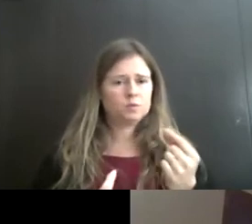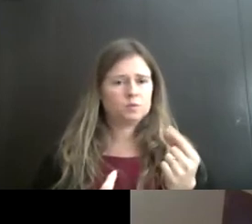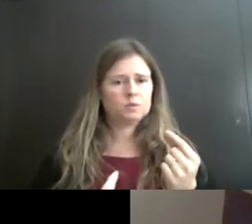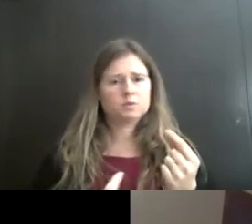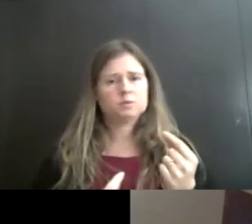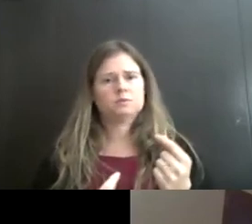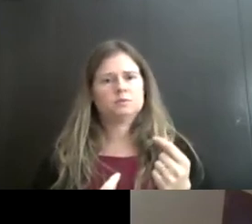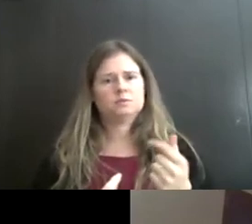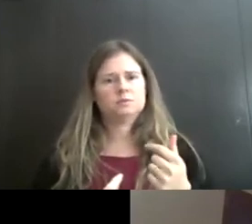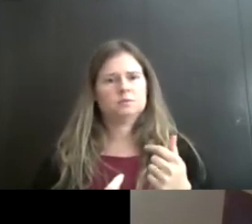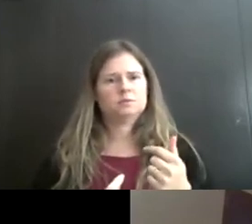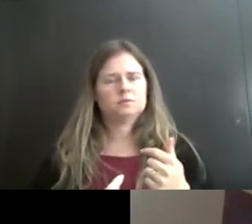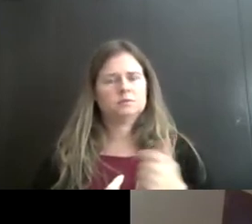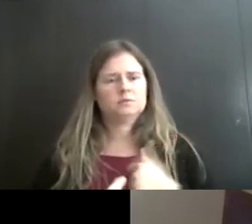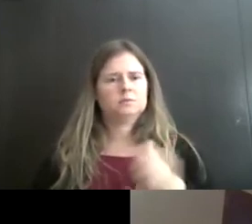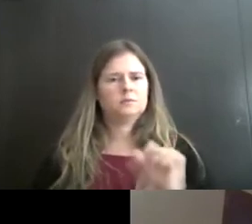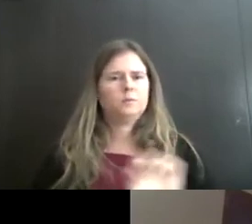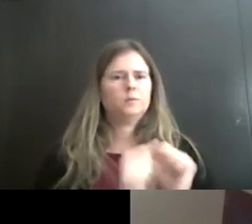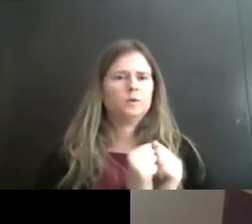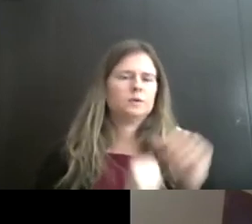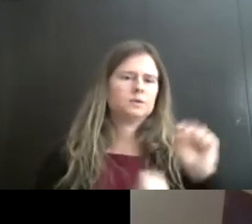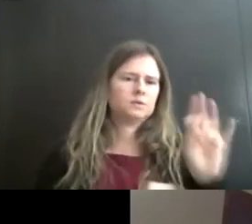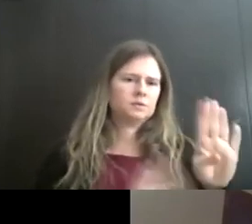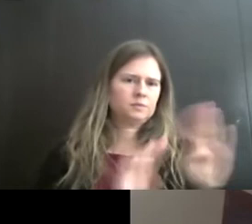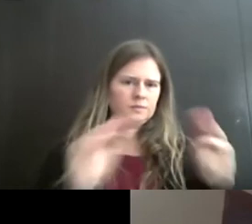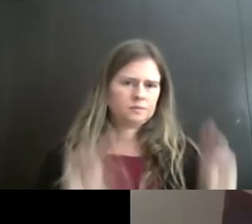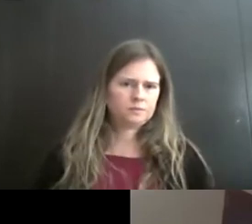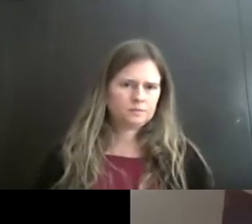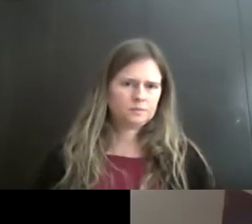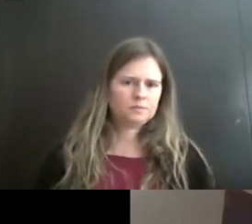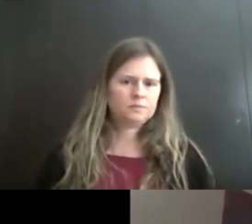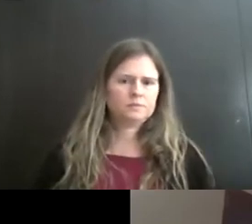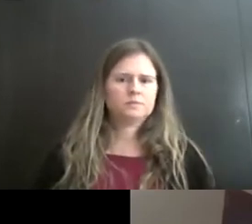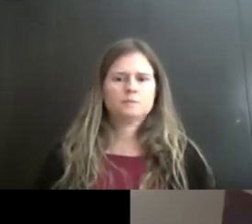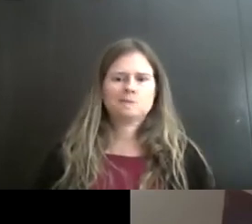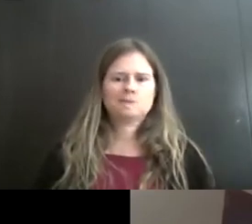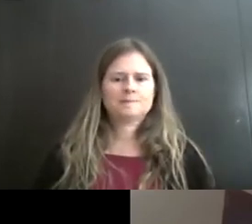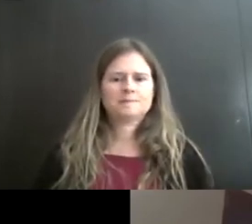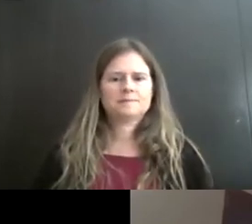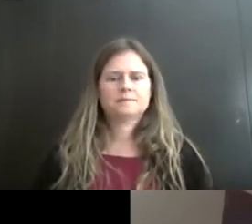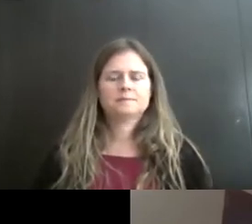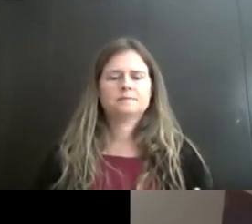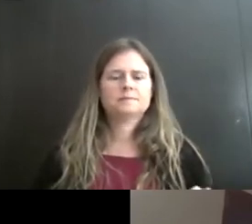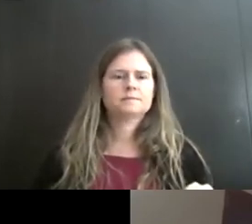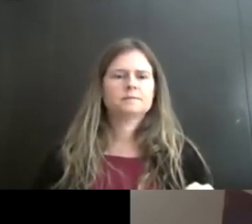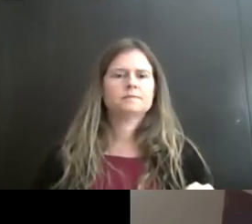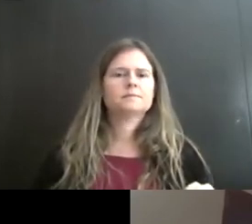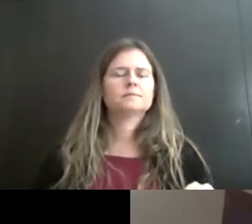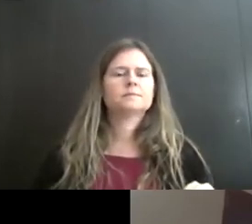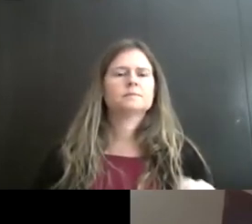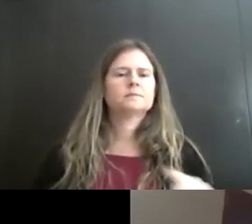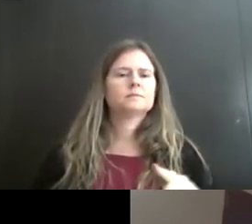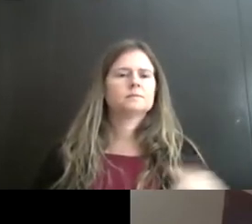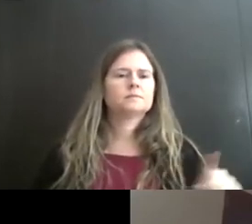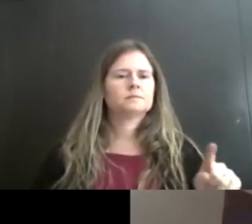I do things with the Santa Barbara Museum of Natural History. And they have a tamul that was built